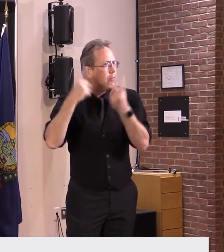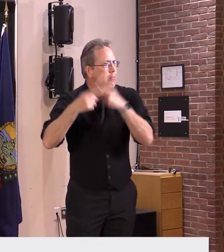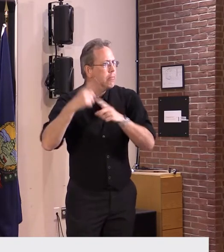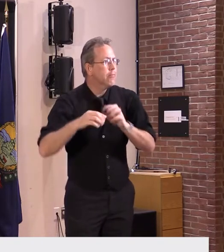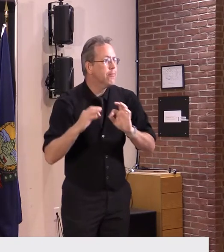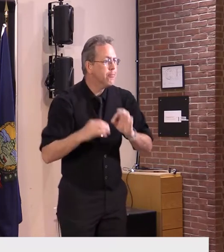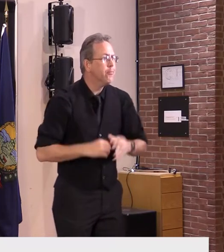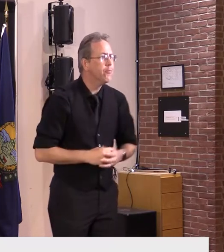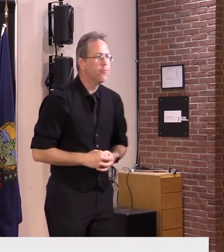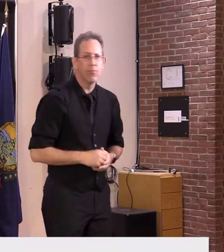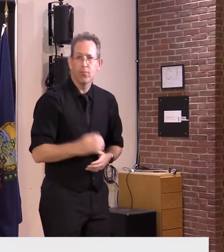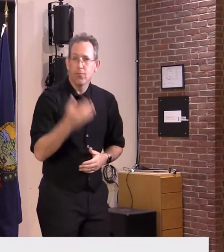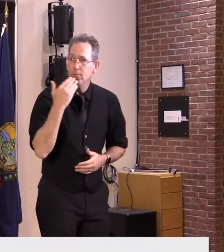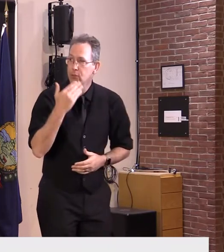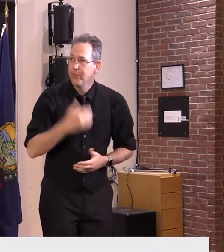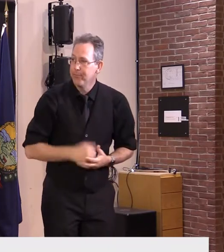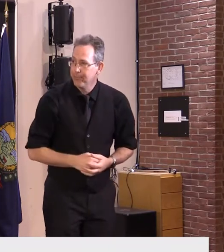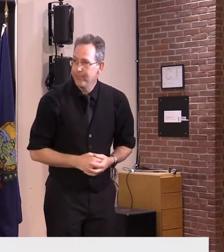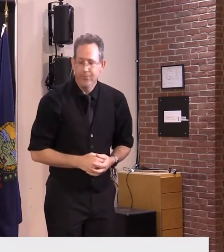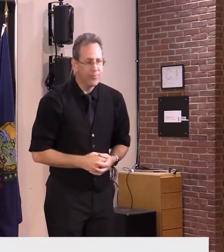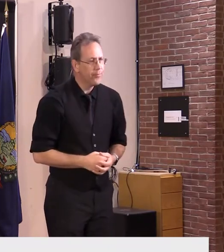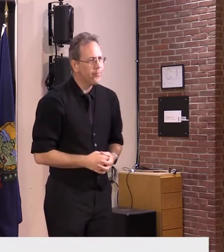Okay, great. Thank you.